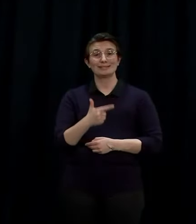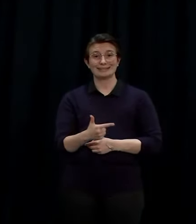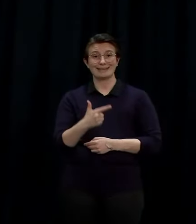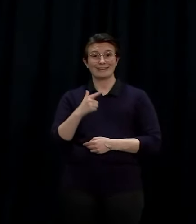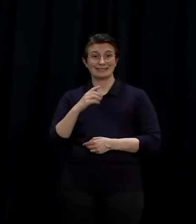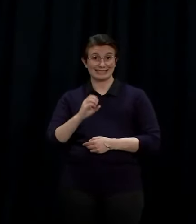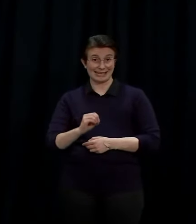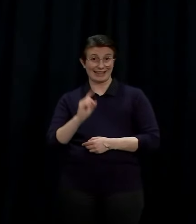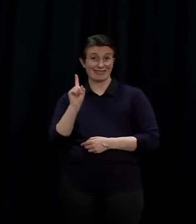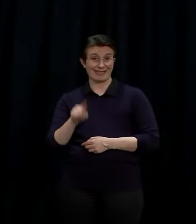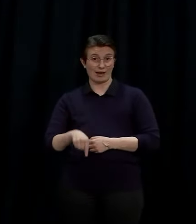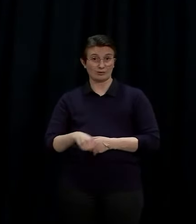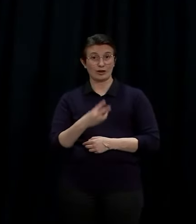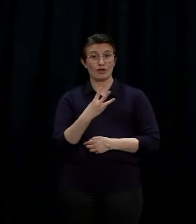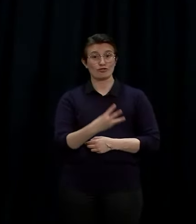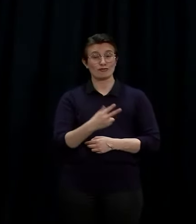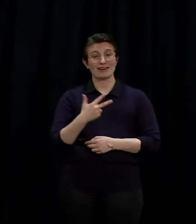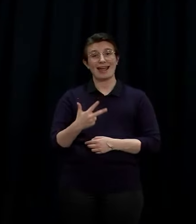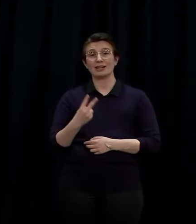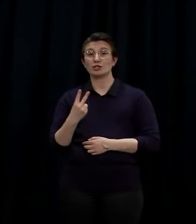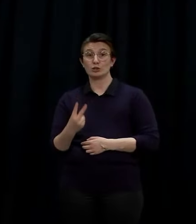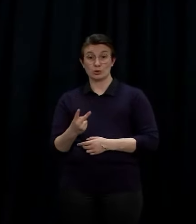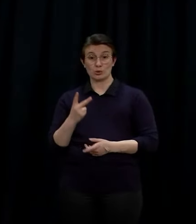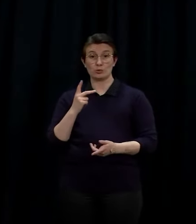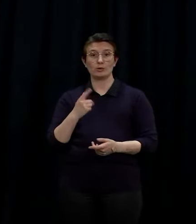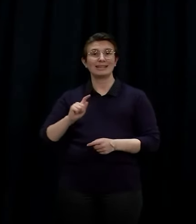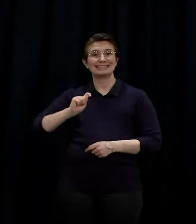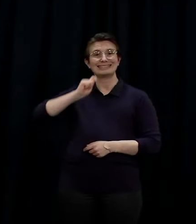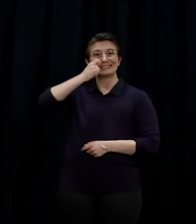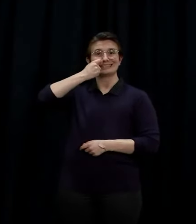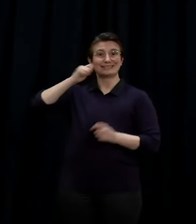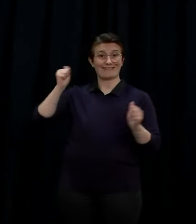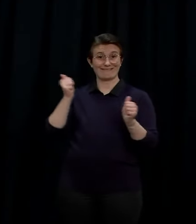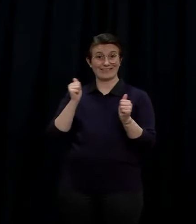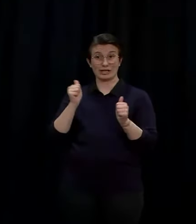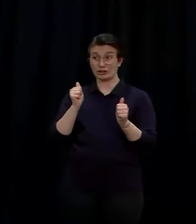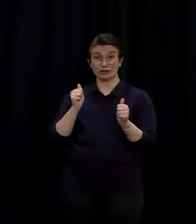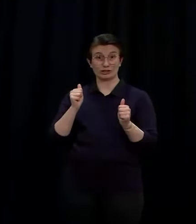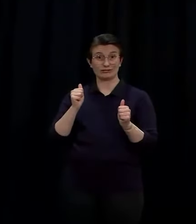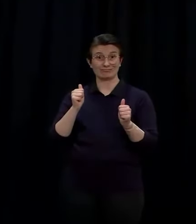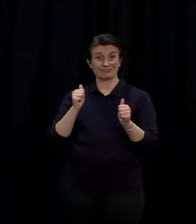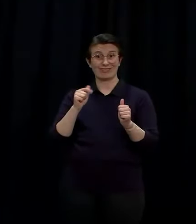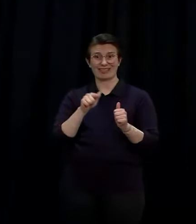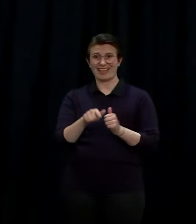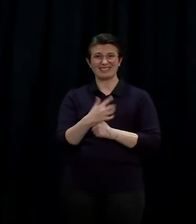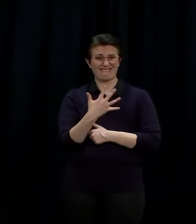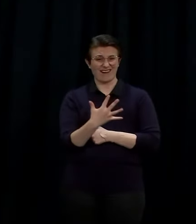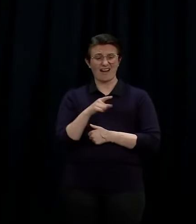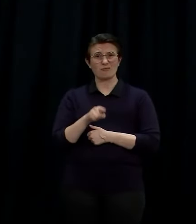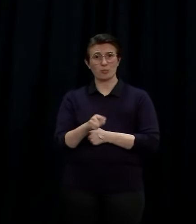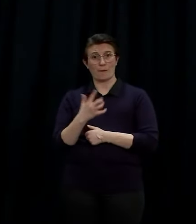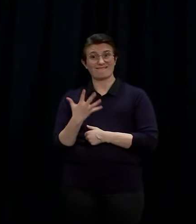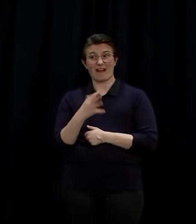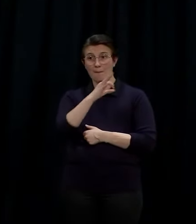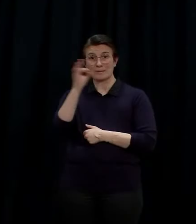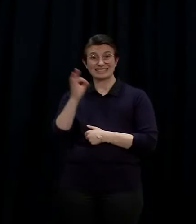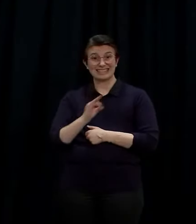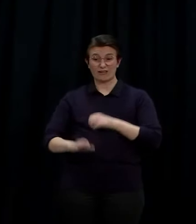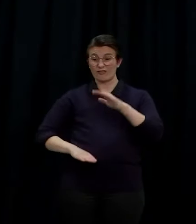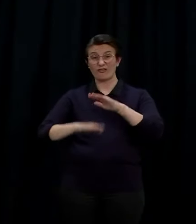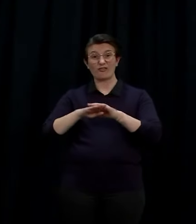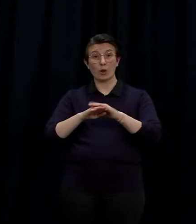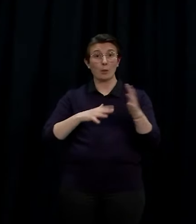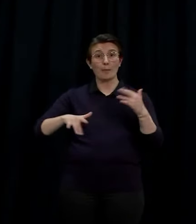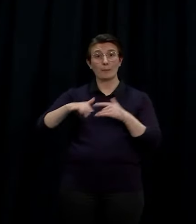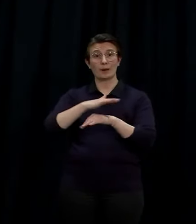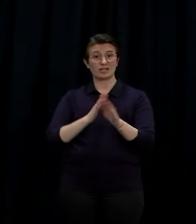270,382 tests have been completed, equal to 5.5% of the population. That is just incredible. Each test